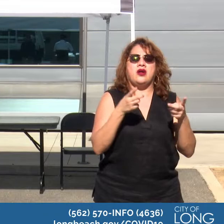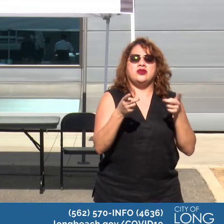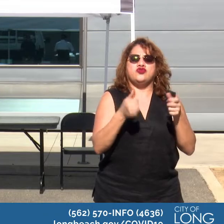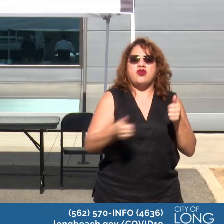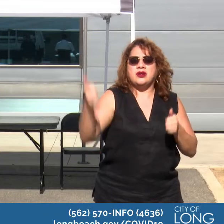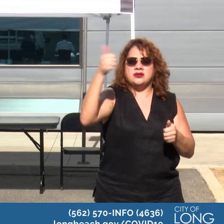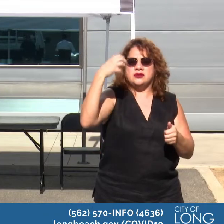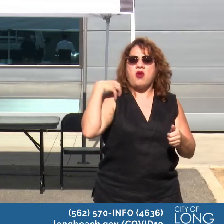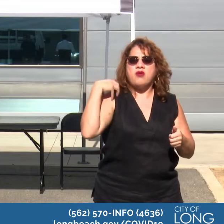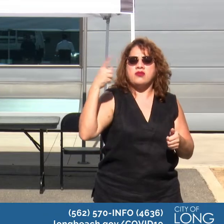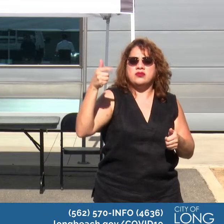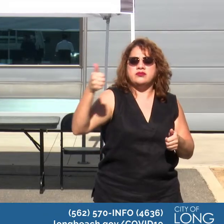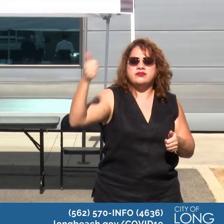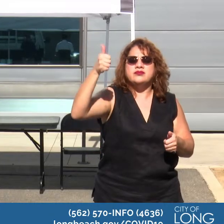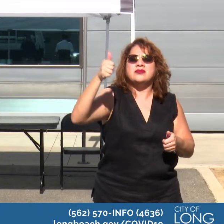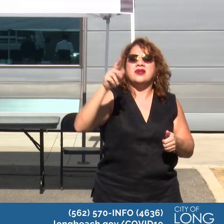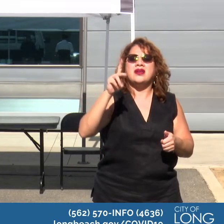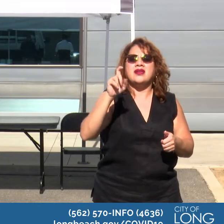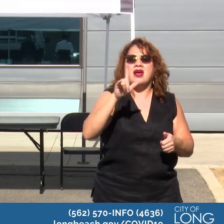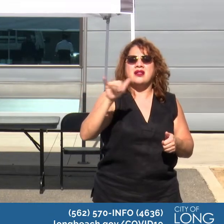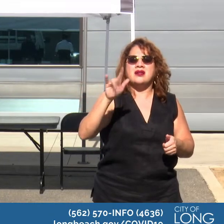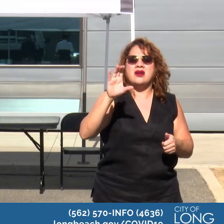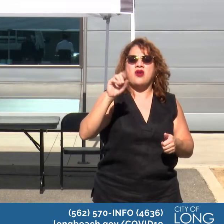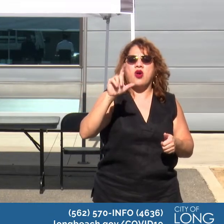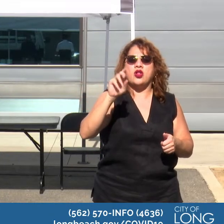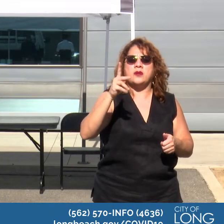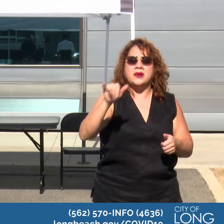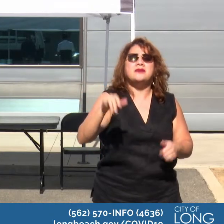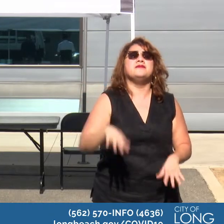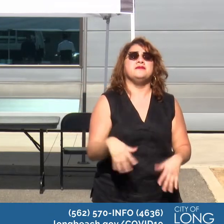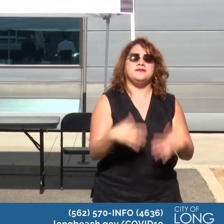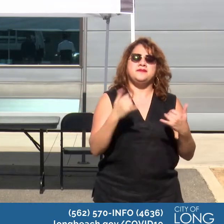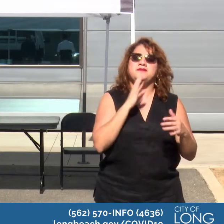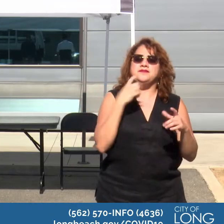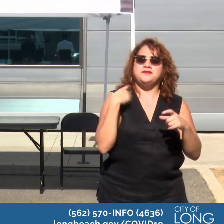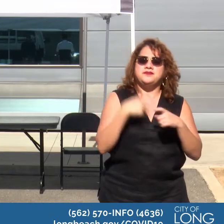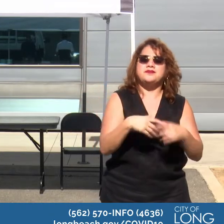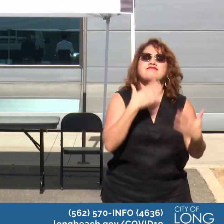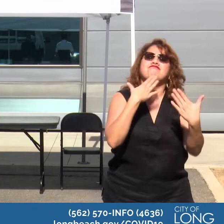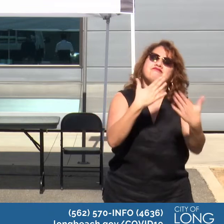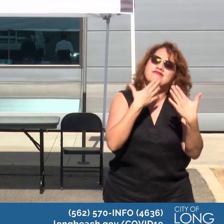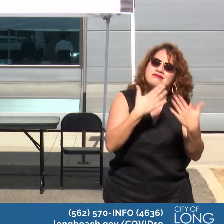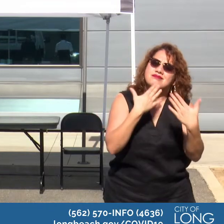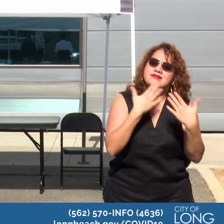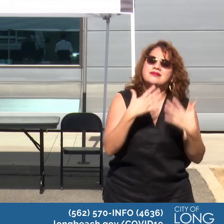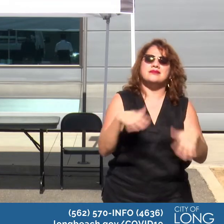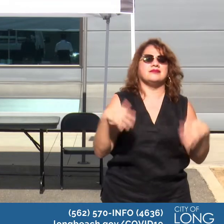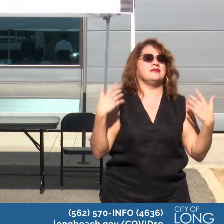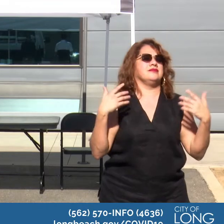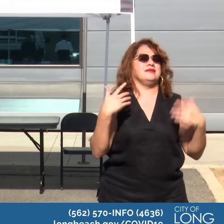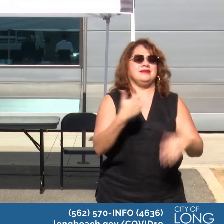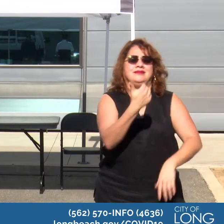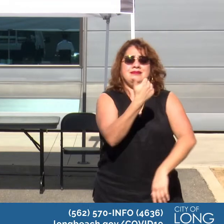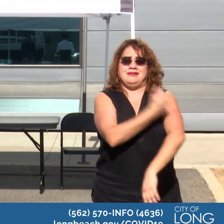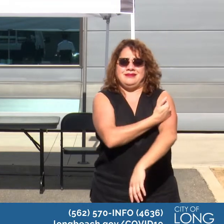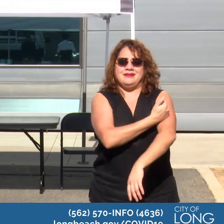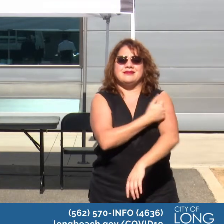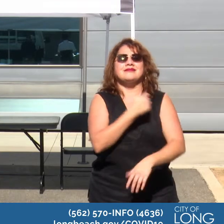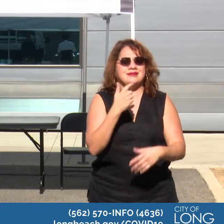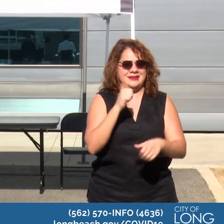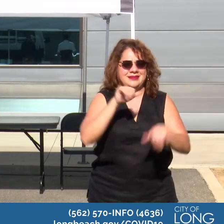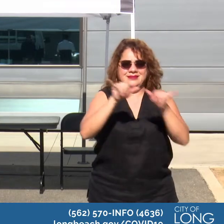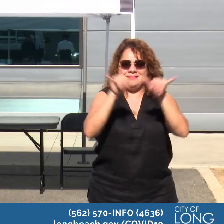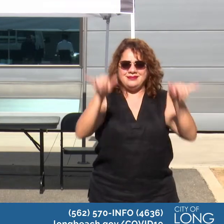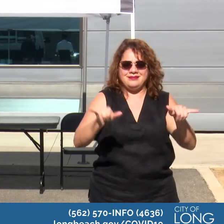Gracias por estar acá. Nada más quería decir que hemos hecho bastante progreso en las vacunas. Ya hemos vacunado a